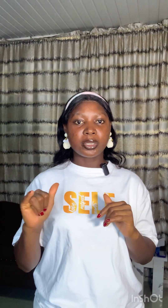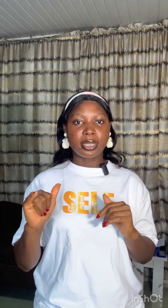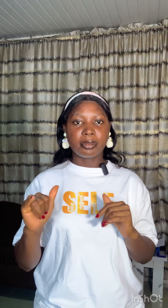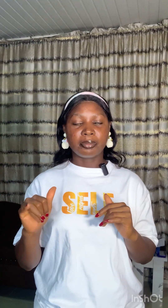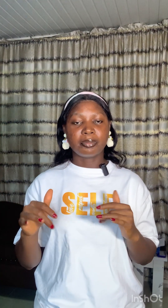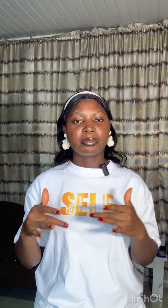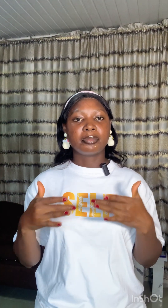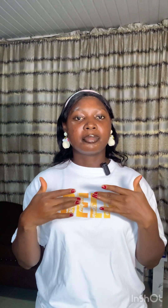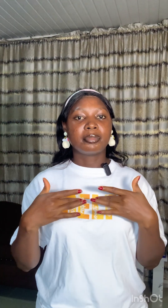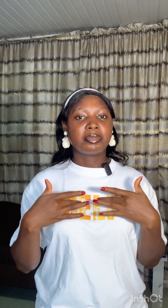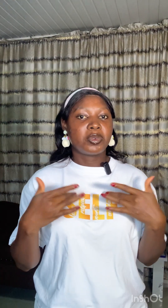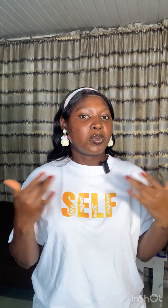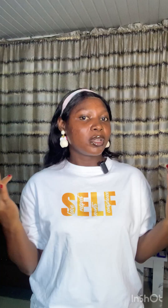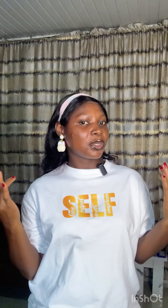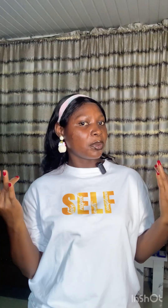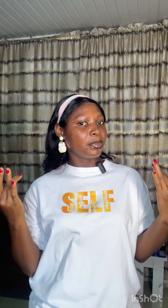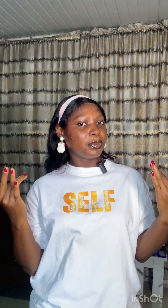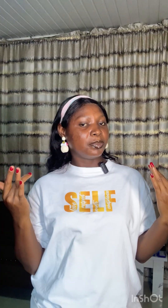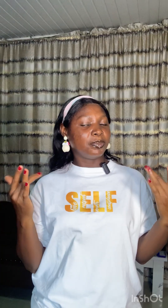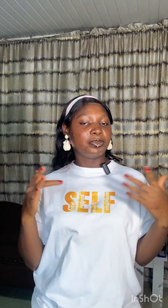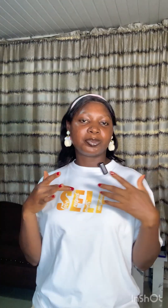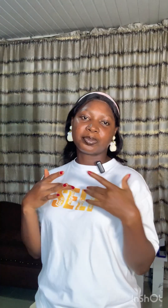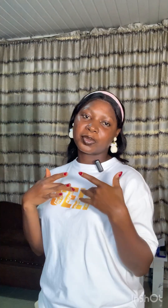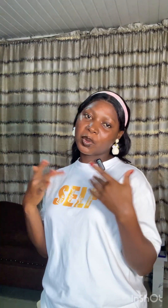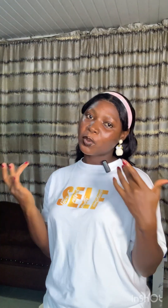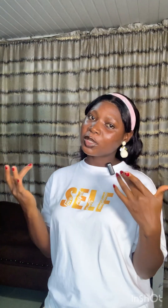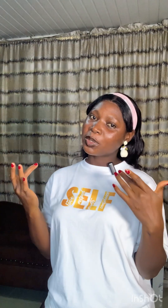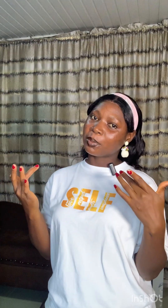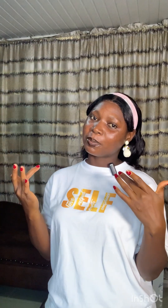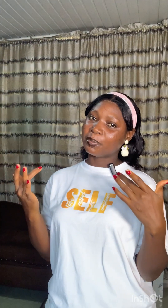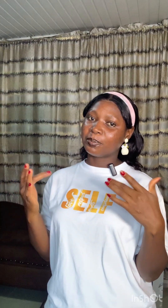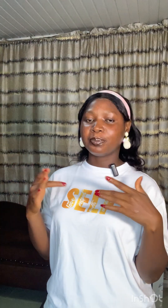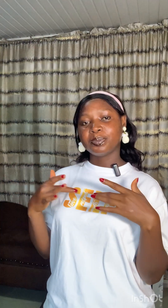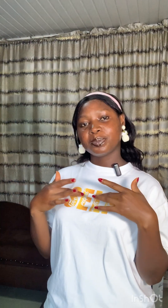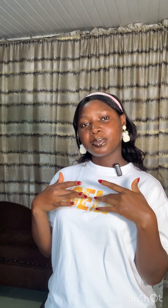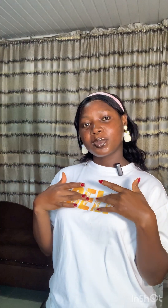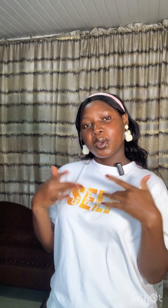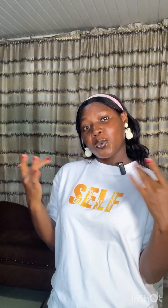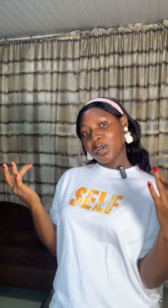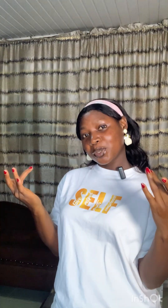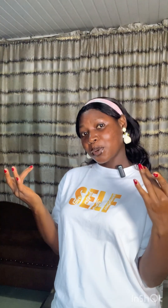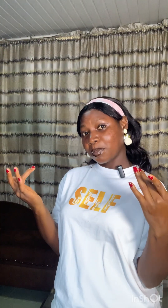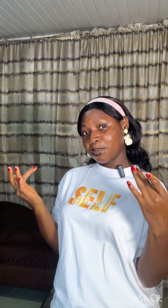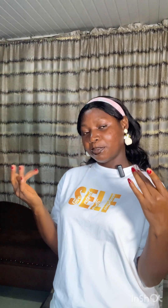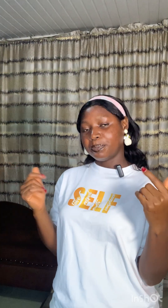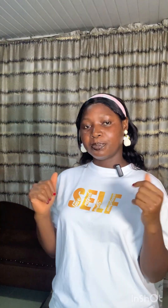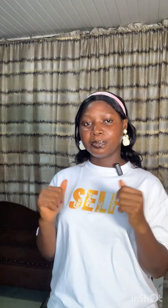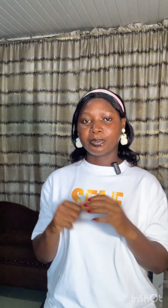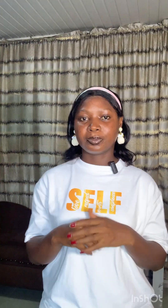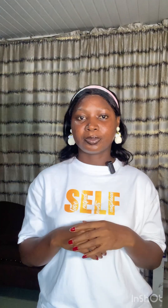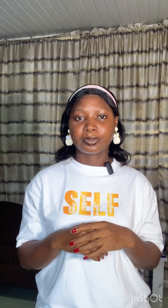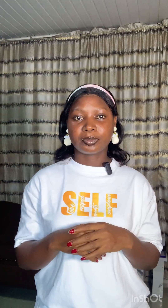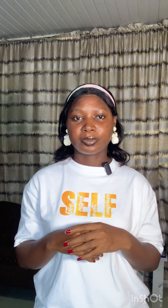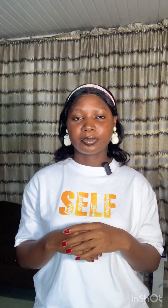same. What's up? What's up? What's up?